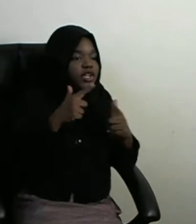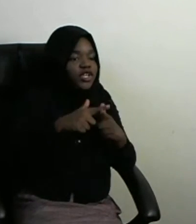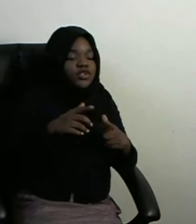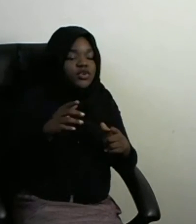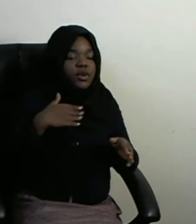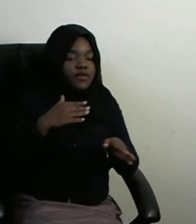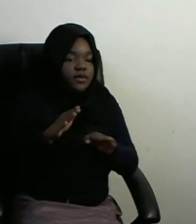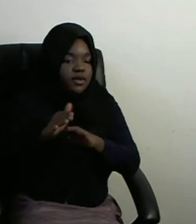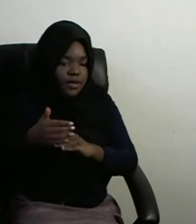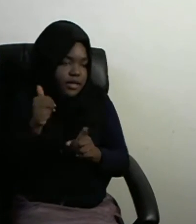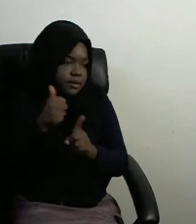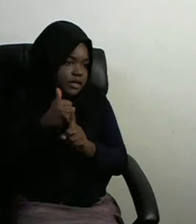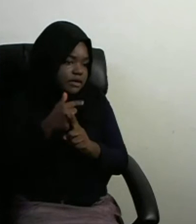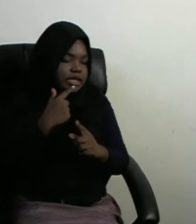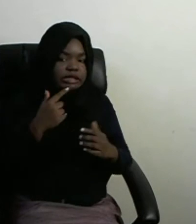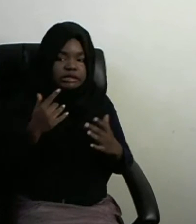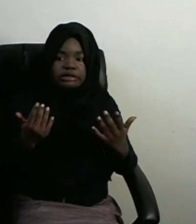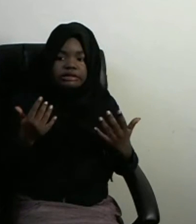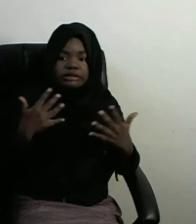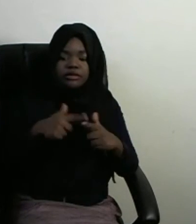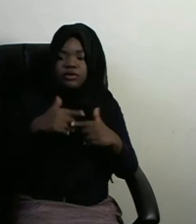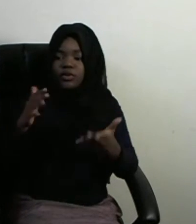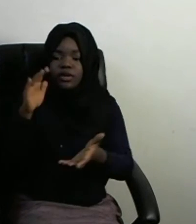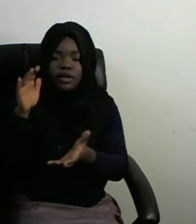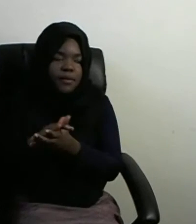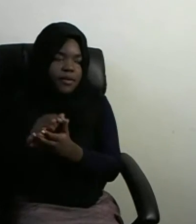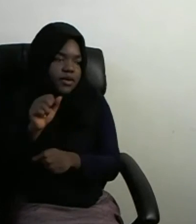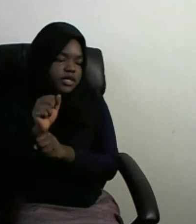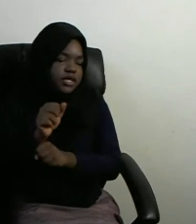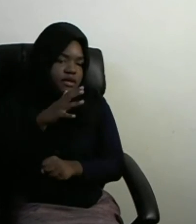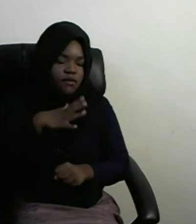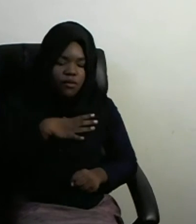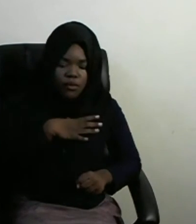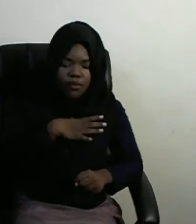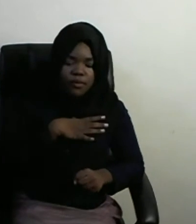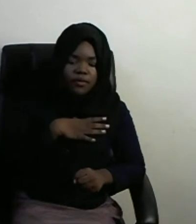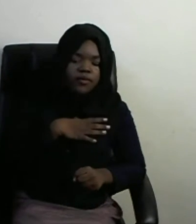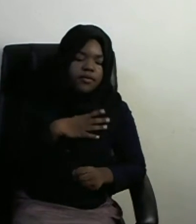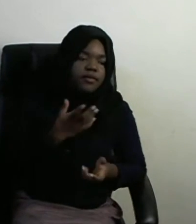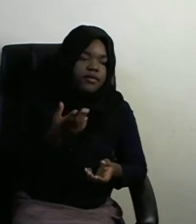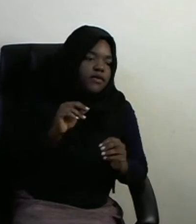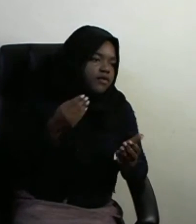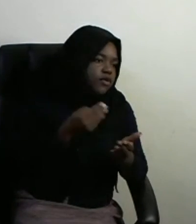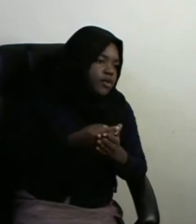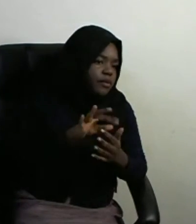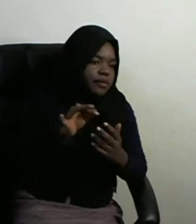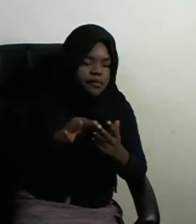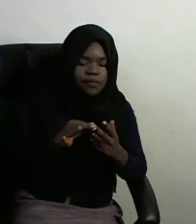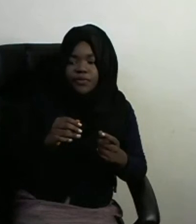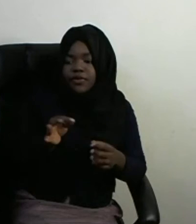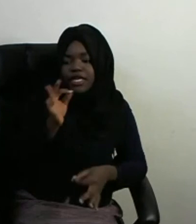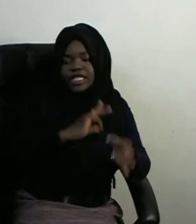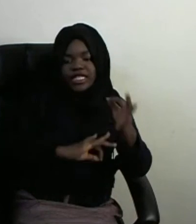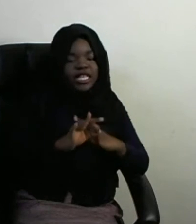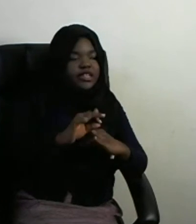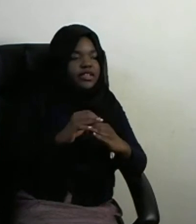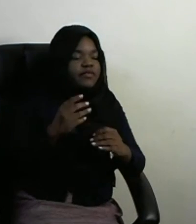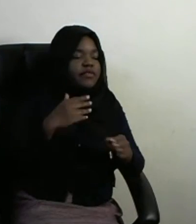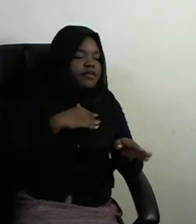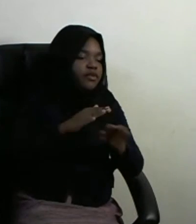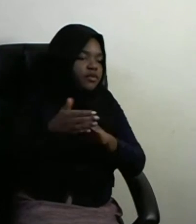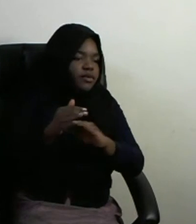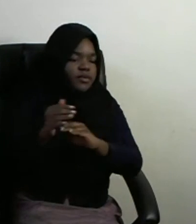commit adultery themselves. So marry those slave ladies instead of committing